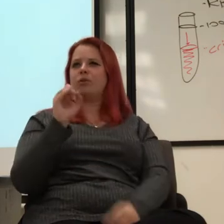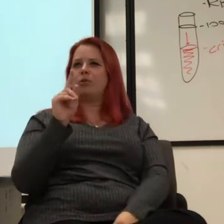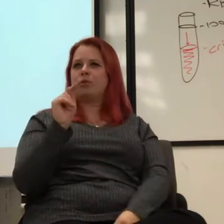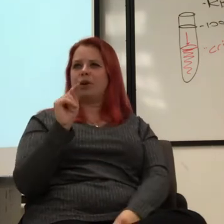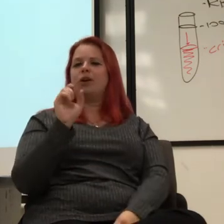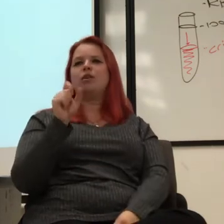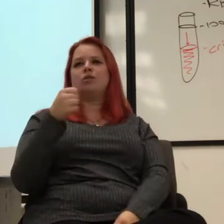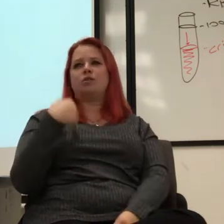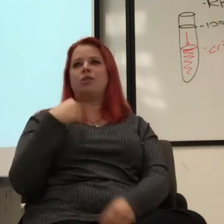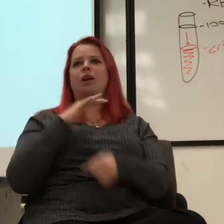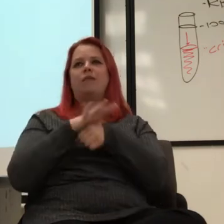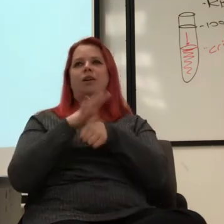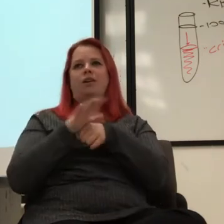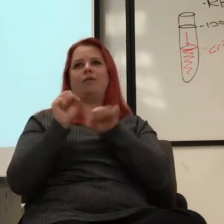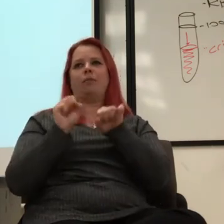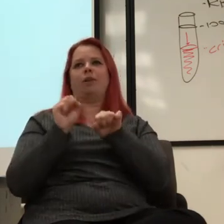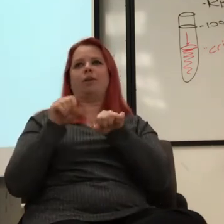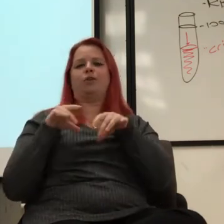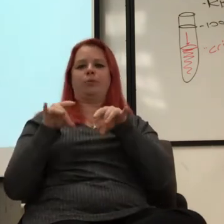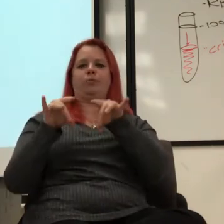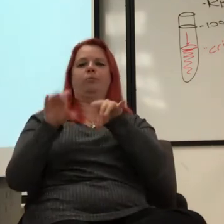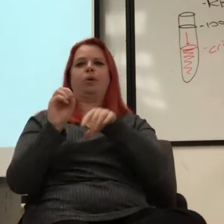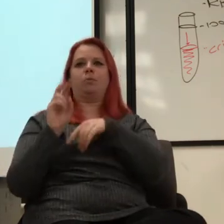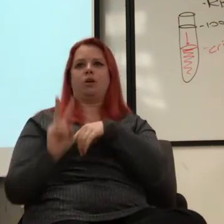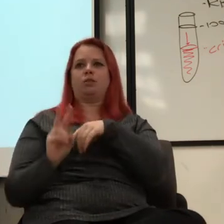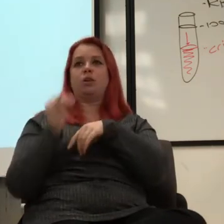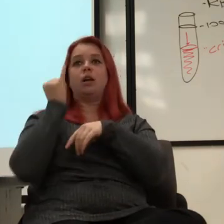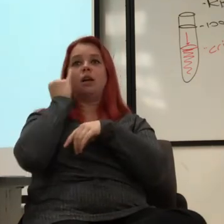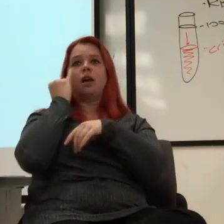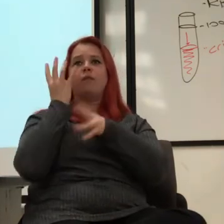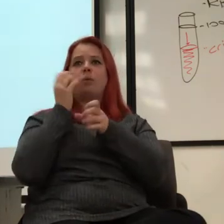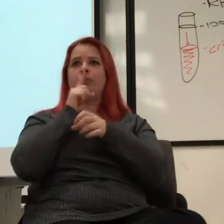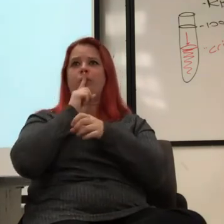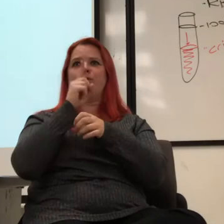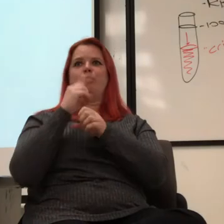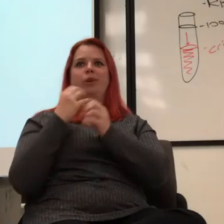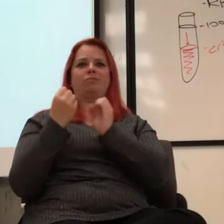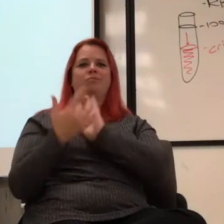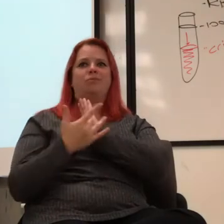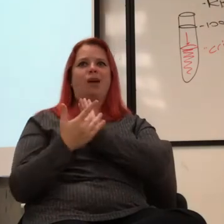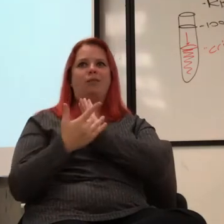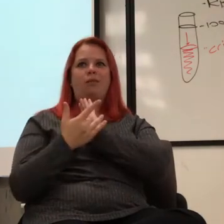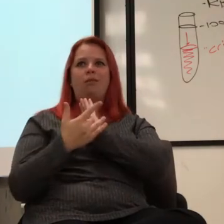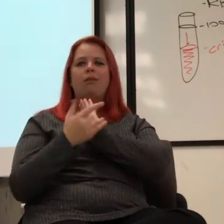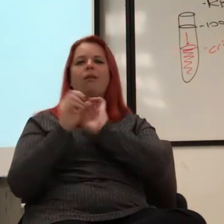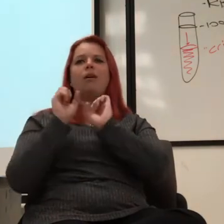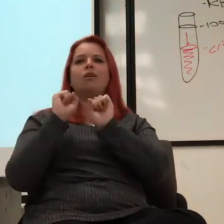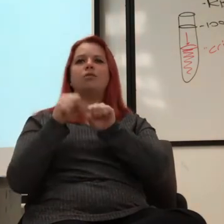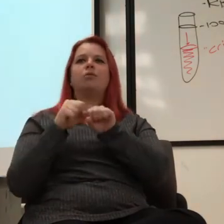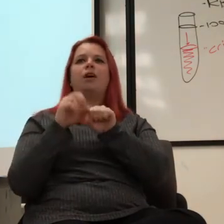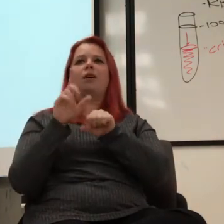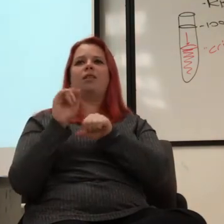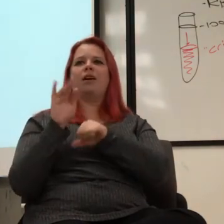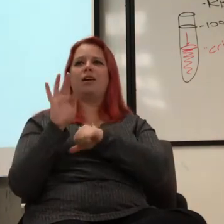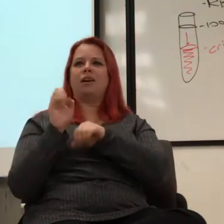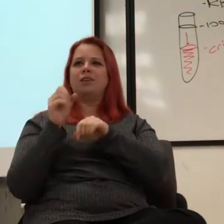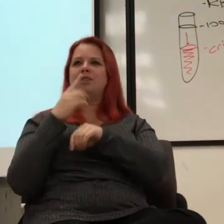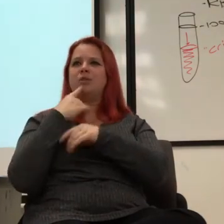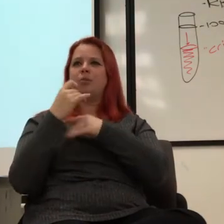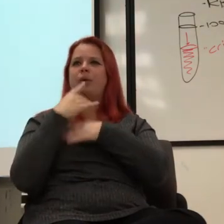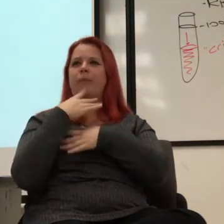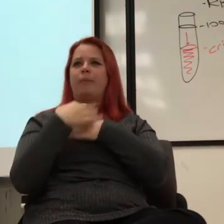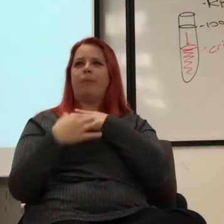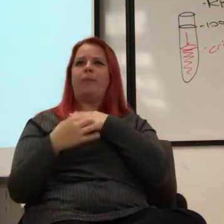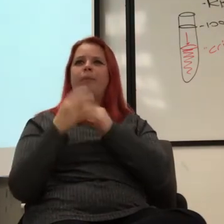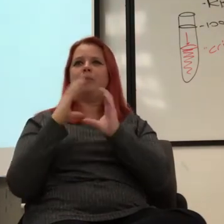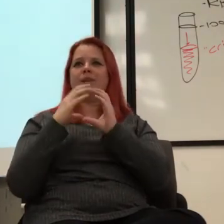carrying capacity. Okay, if you're going to get technical, you can lyse the red blood cells, and you can actually determine the